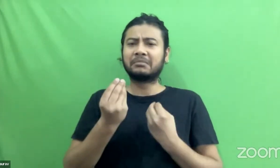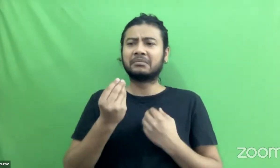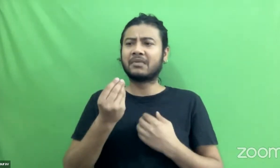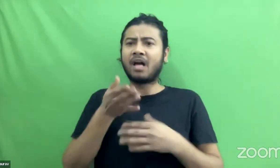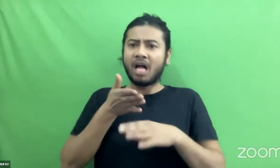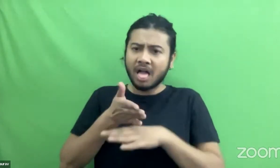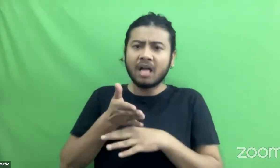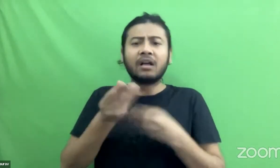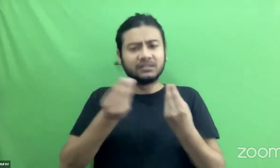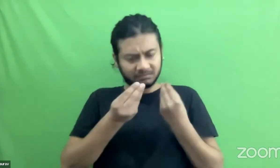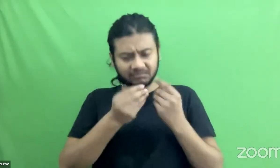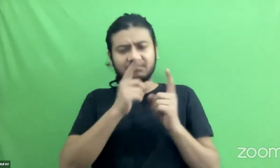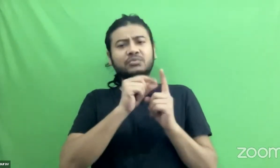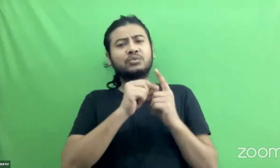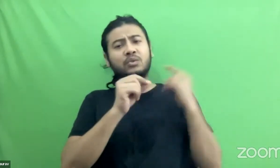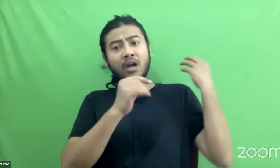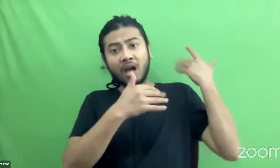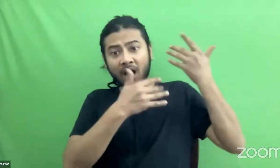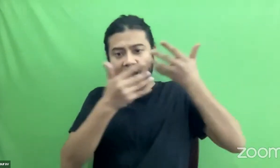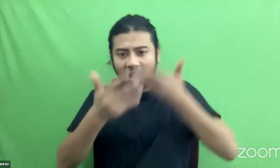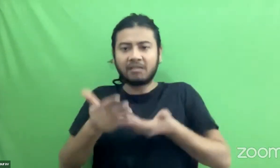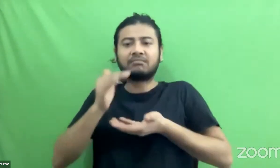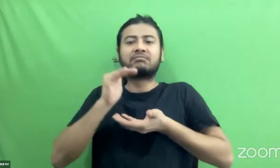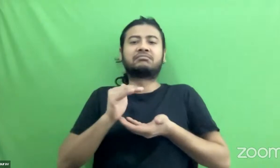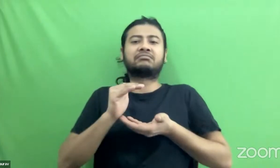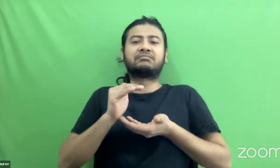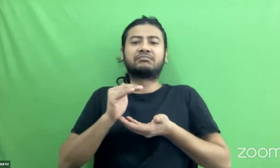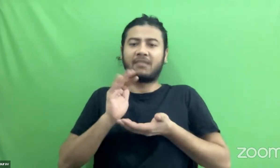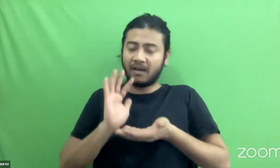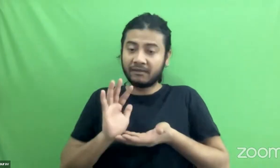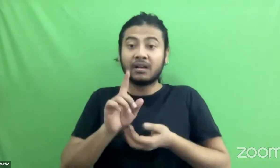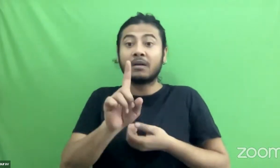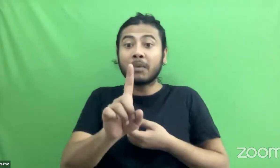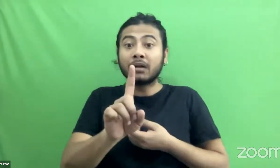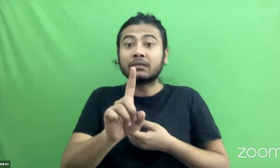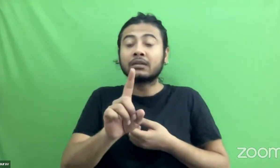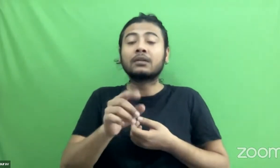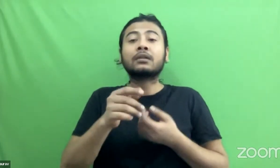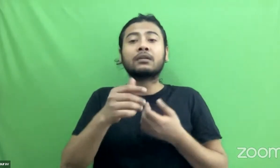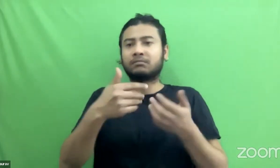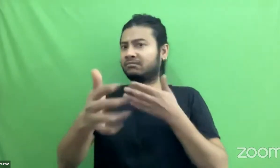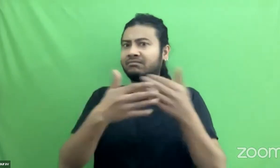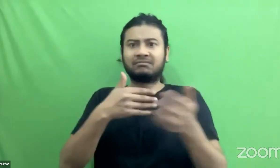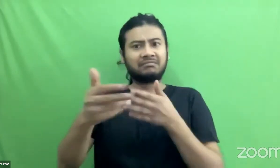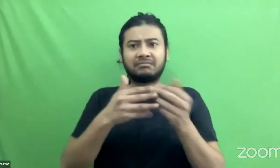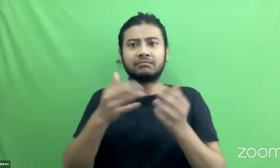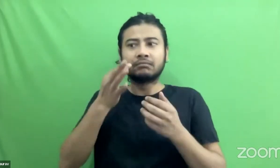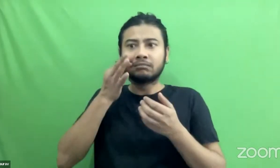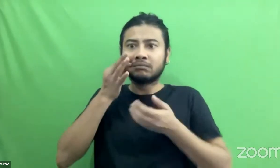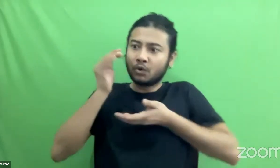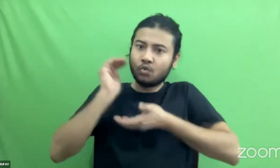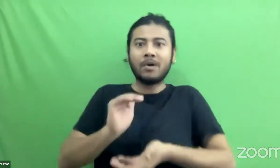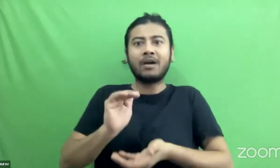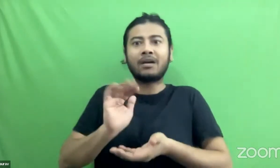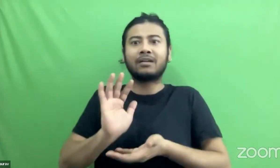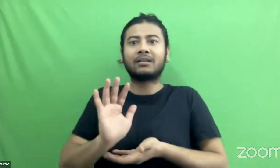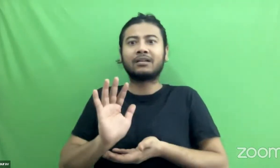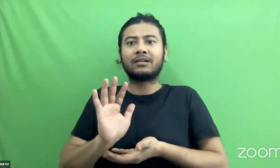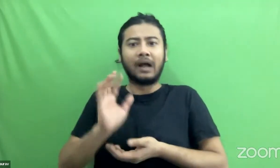Krishna even though you do not have the hearing power. So you must have done some very good deeds. You must have done some very